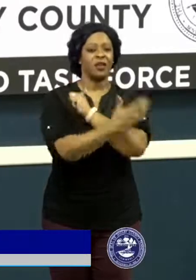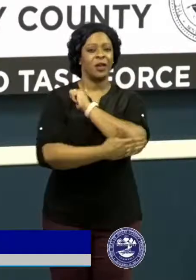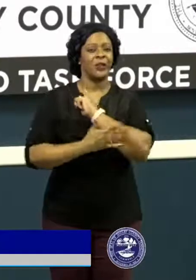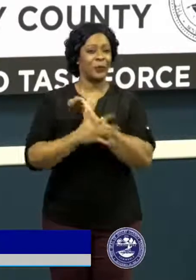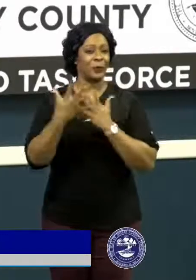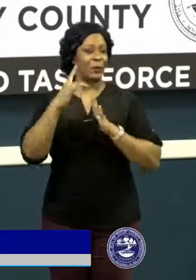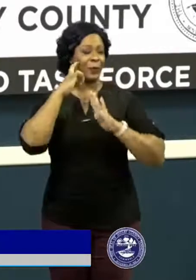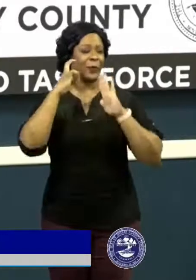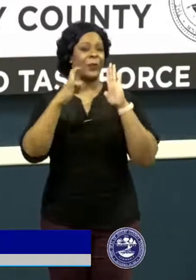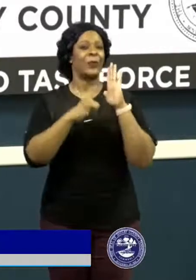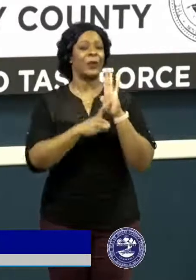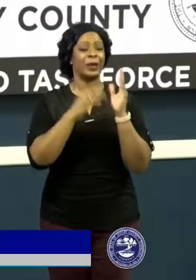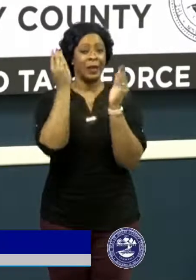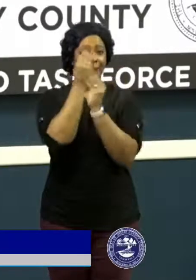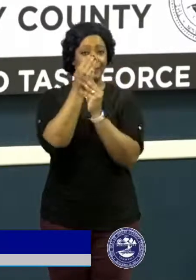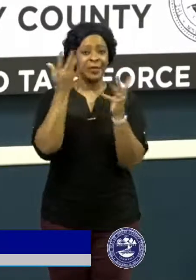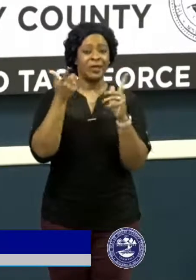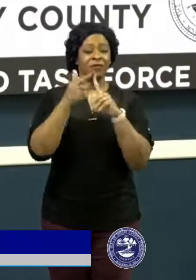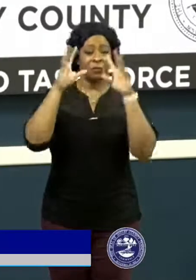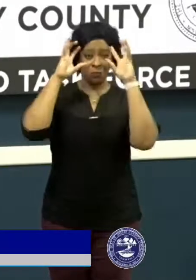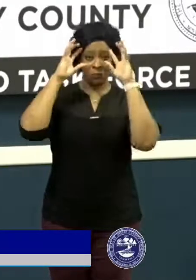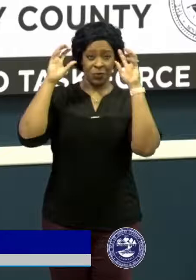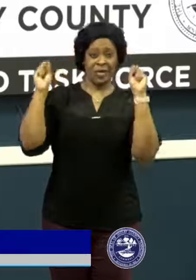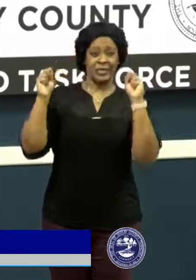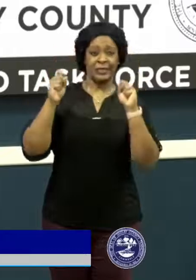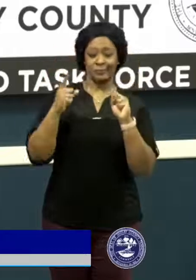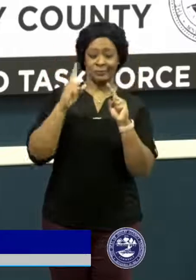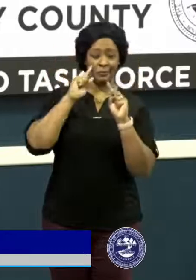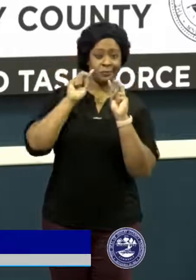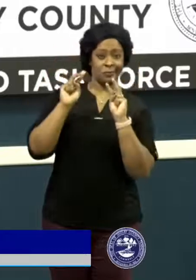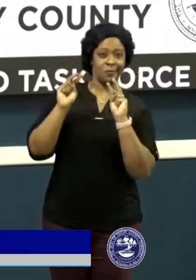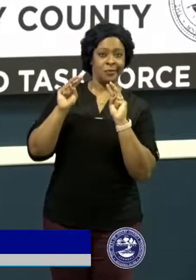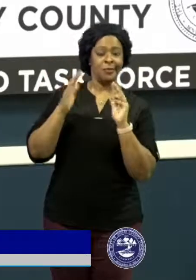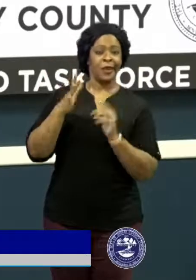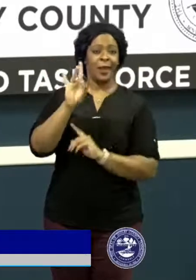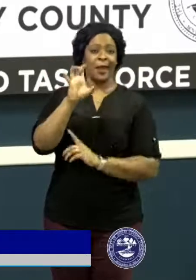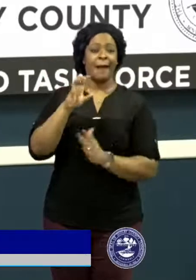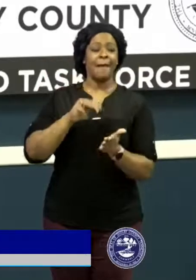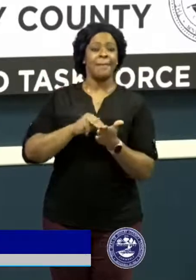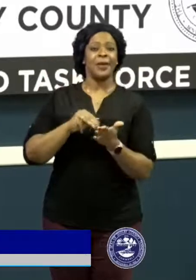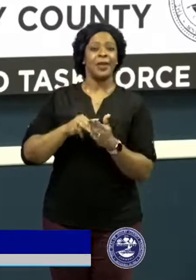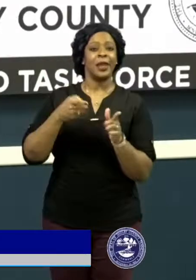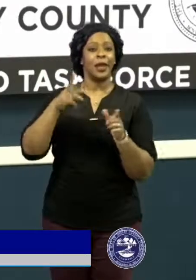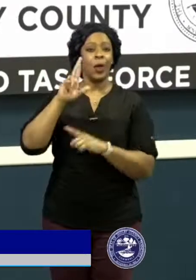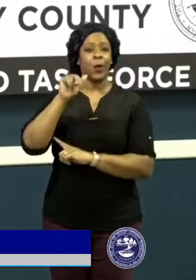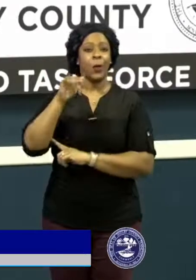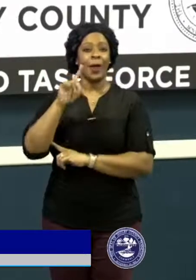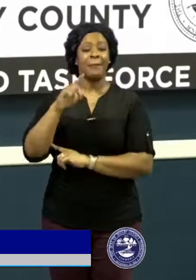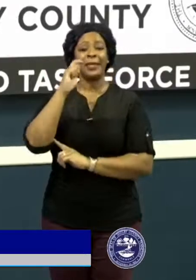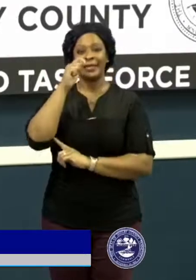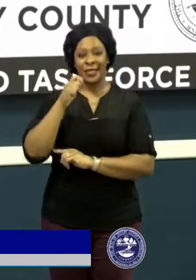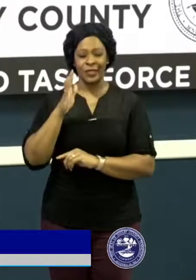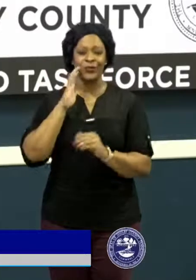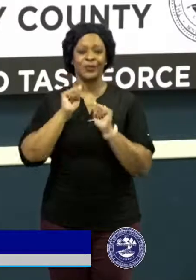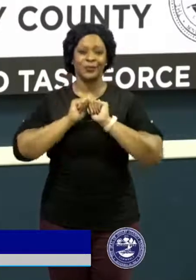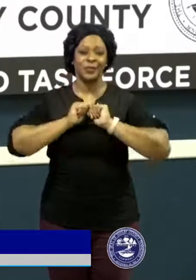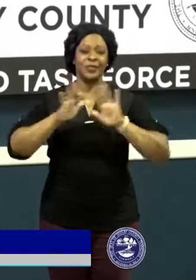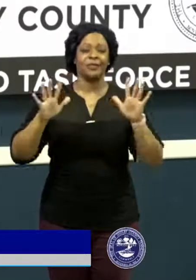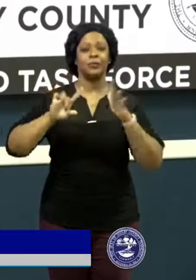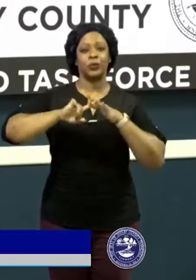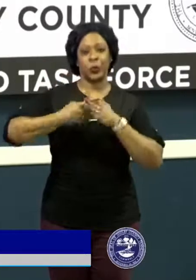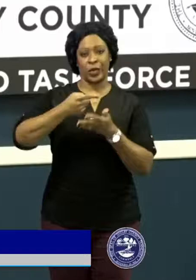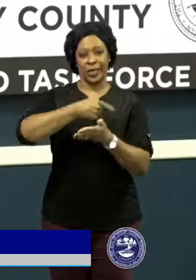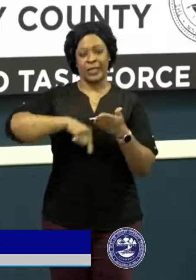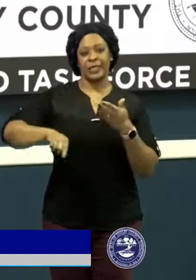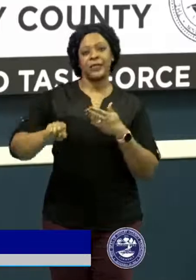seen some updates from the president that they anticipate those 800 million rapid tests being shipped out as early as next